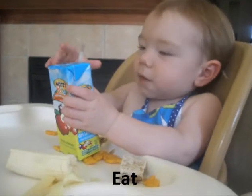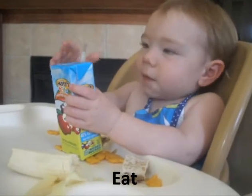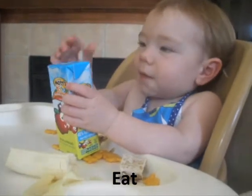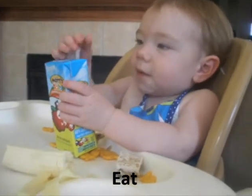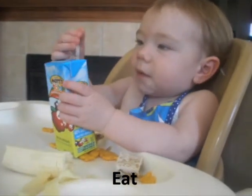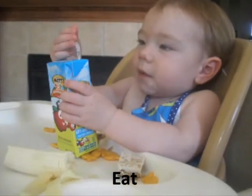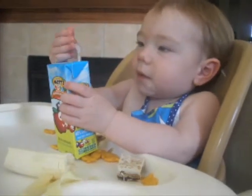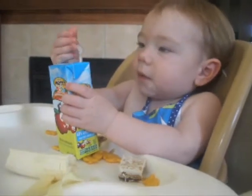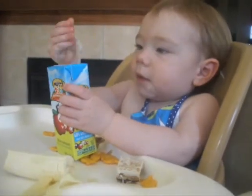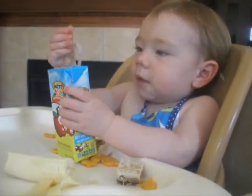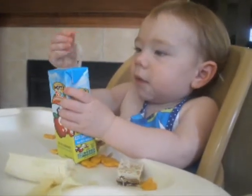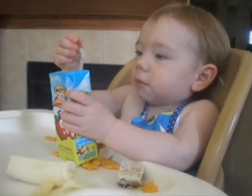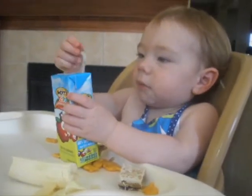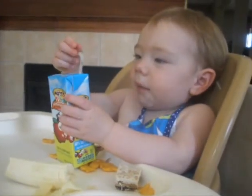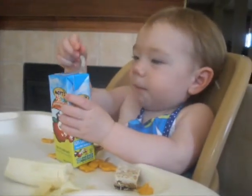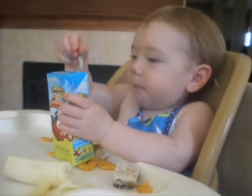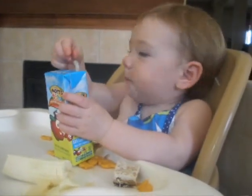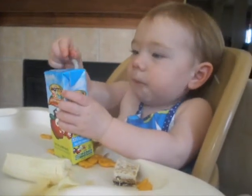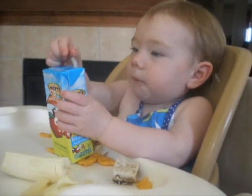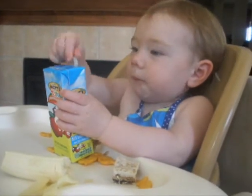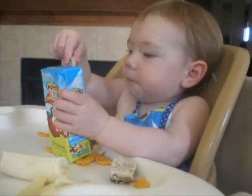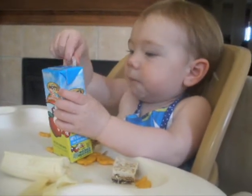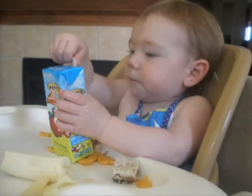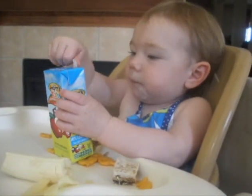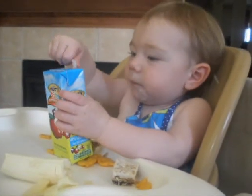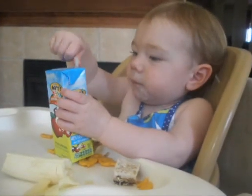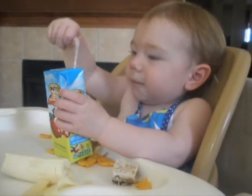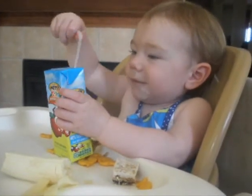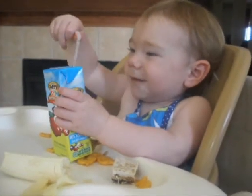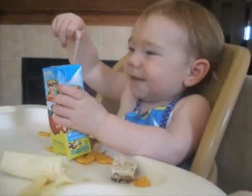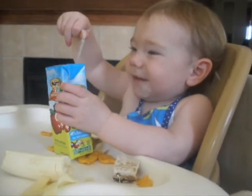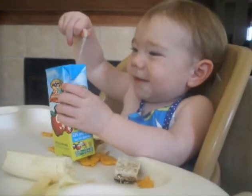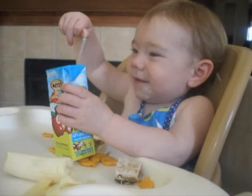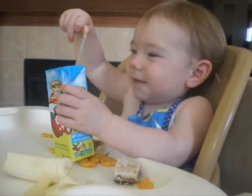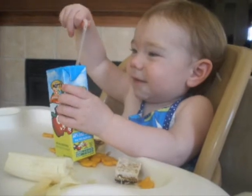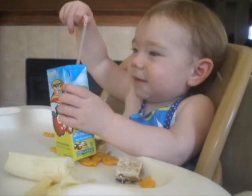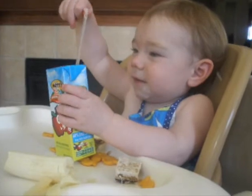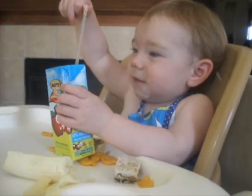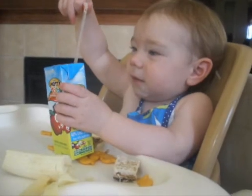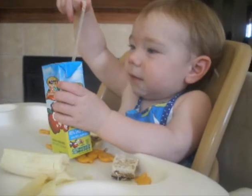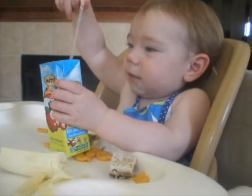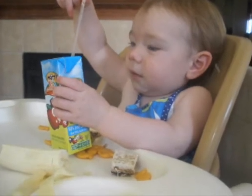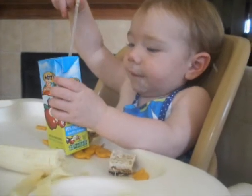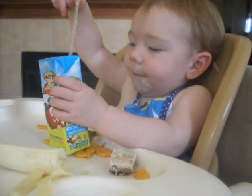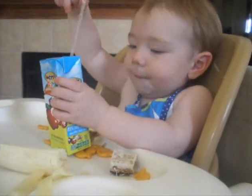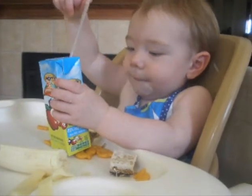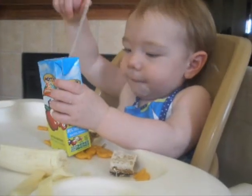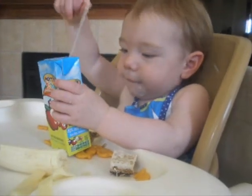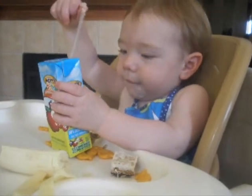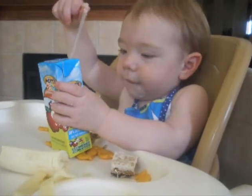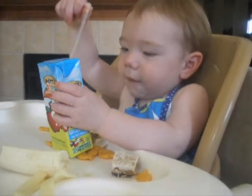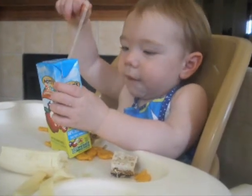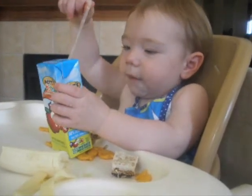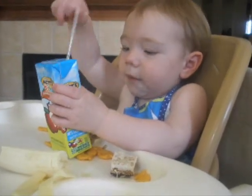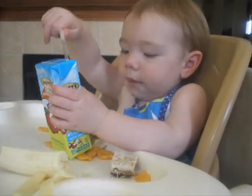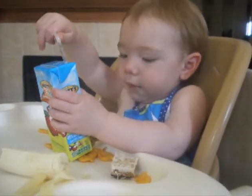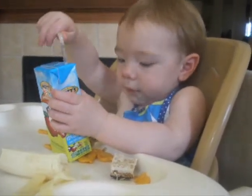What's your favorite thing to eat? No? Is it goldfish? No. Where are the goldfish?